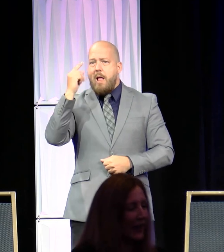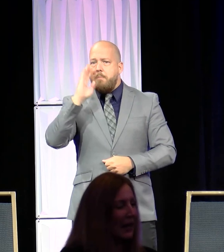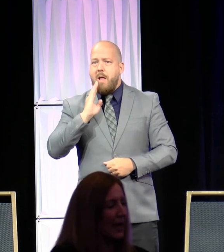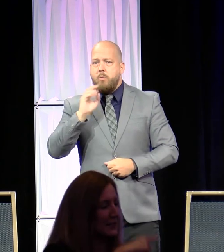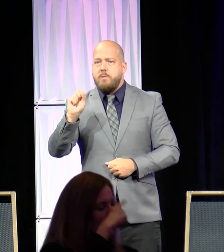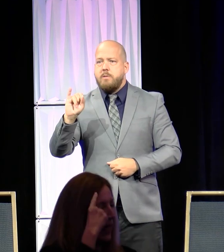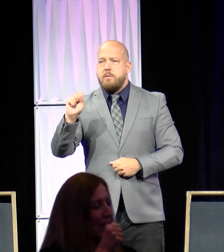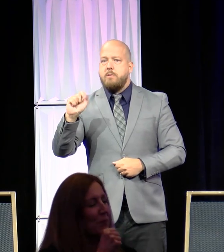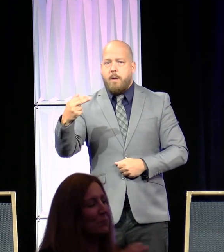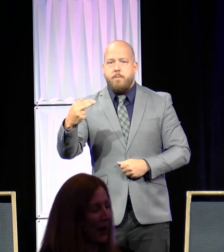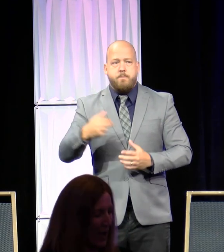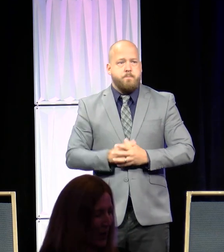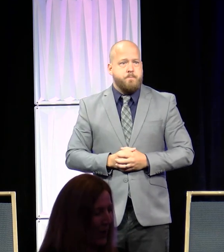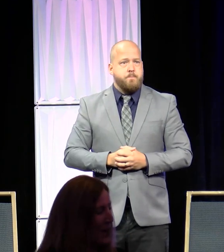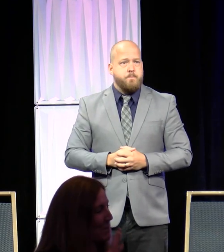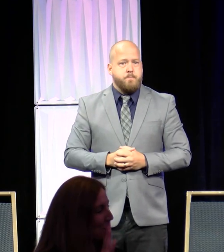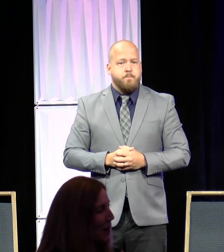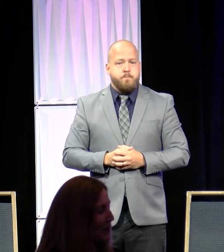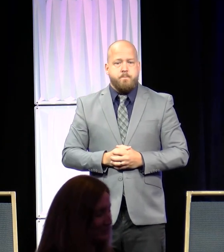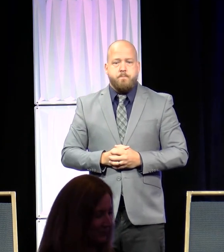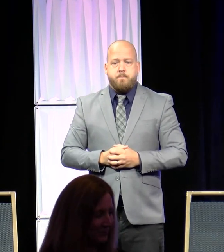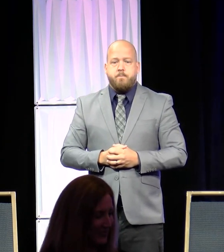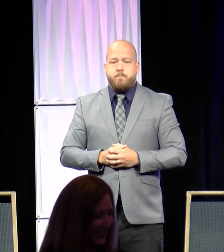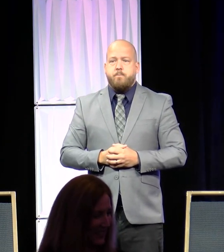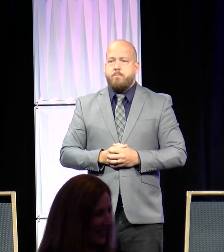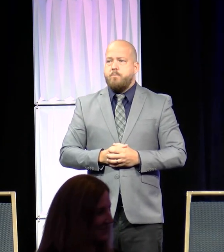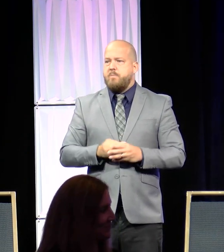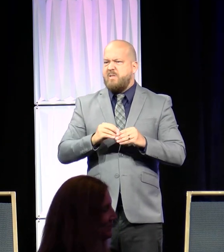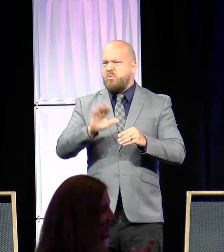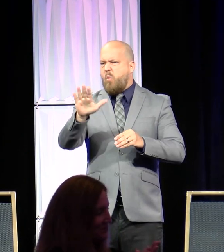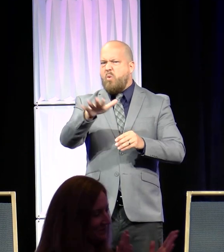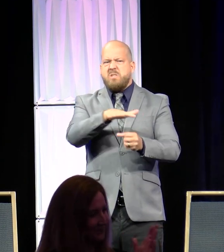women in this space today.